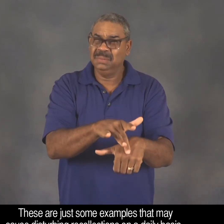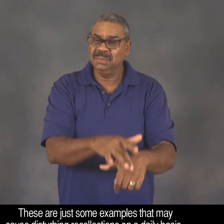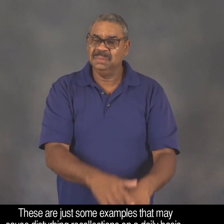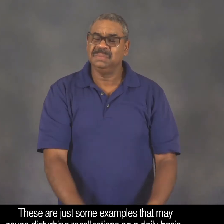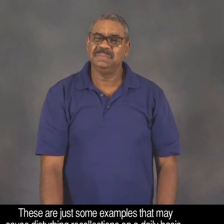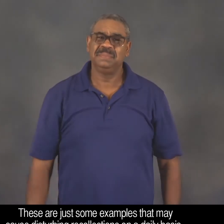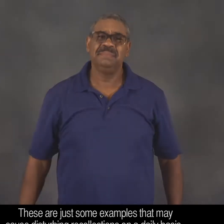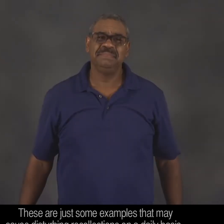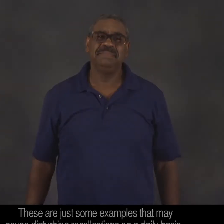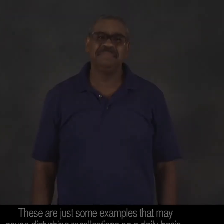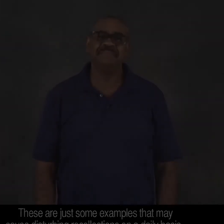basis.